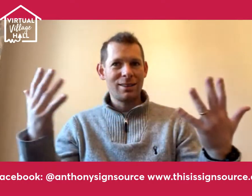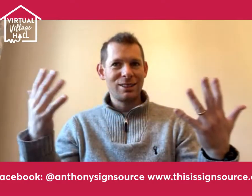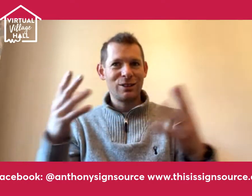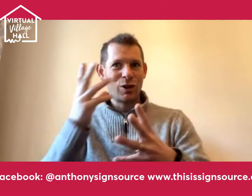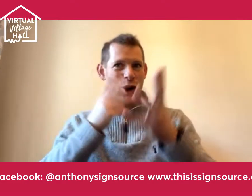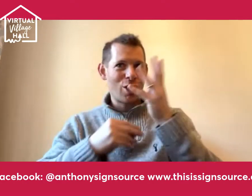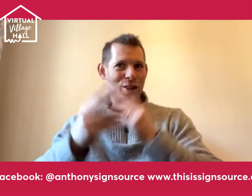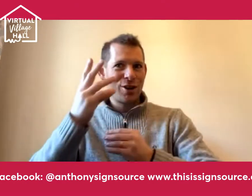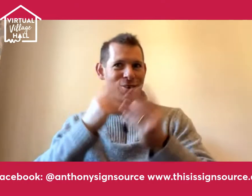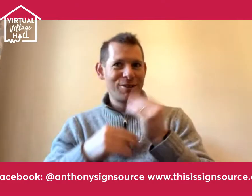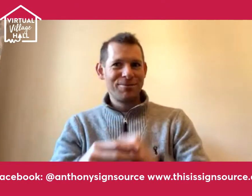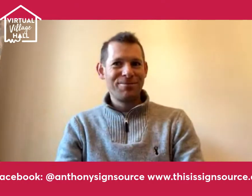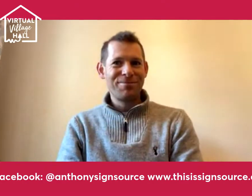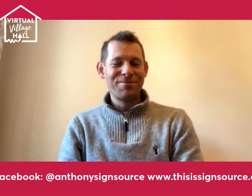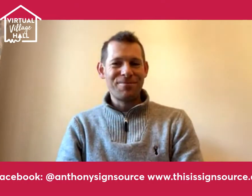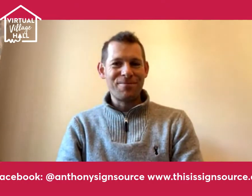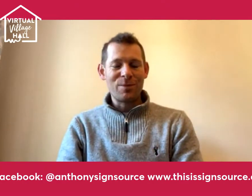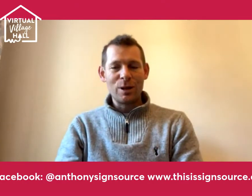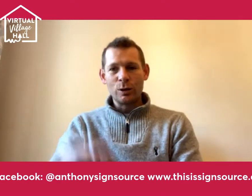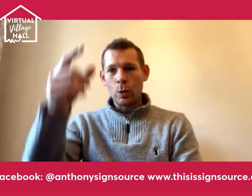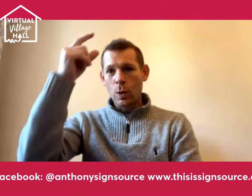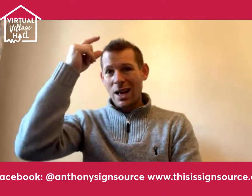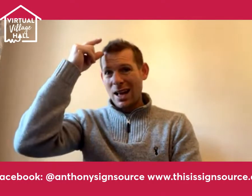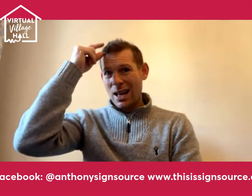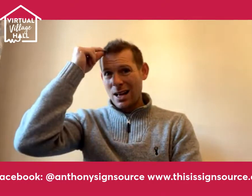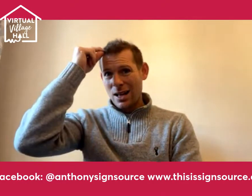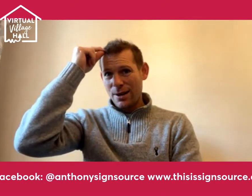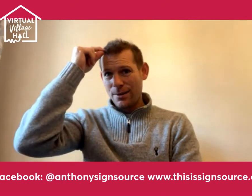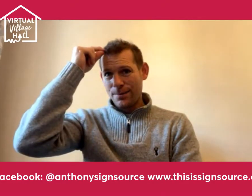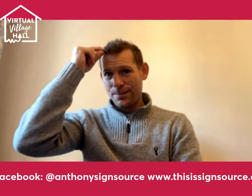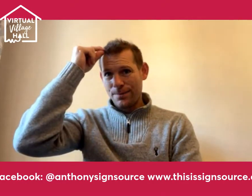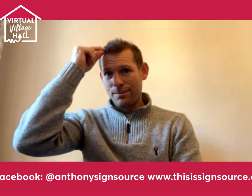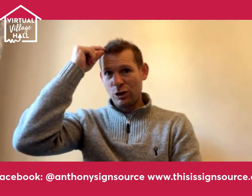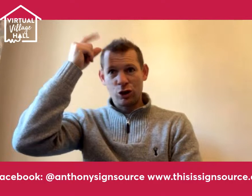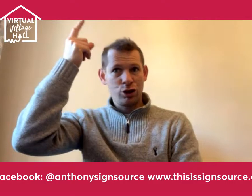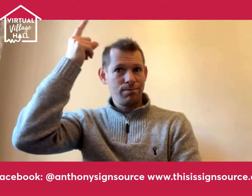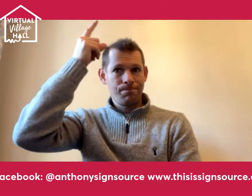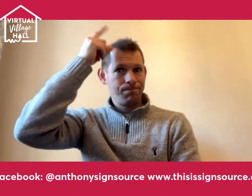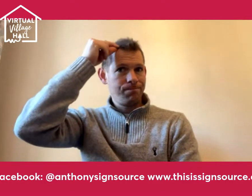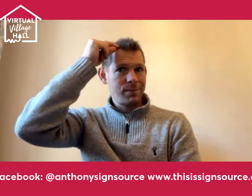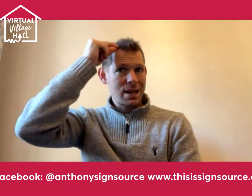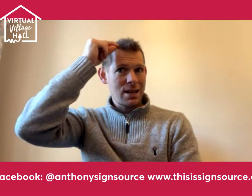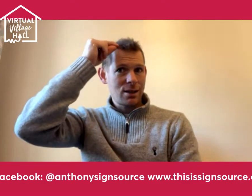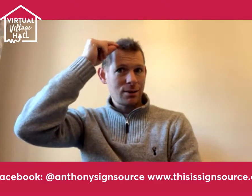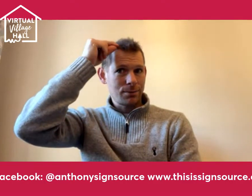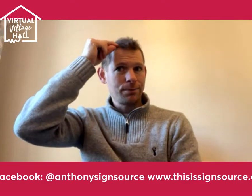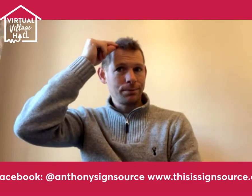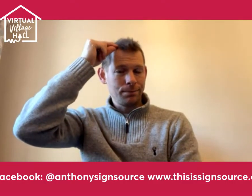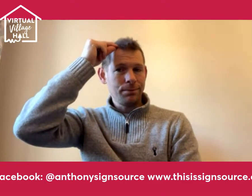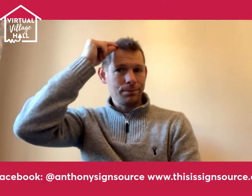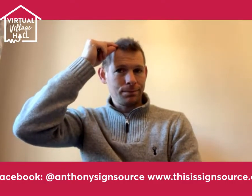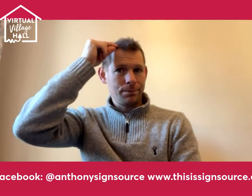So lots to learn today as always. So hair, You just point to your hair.